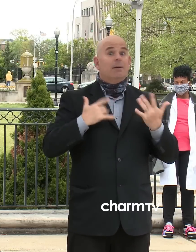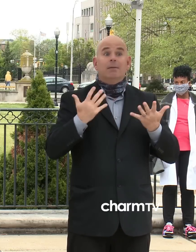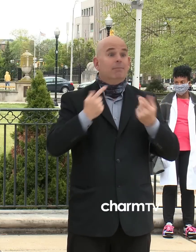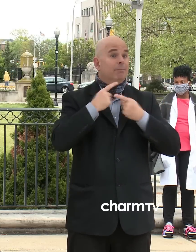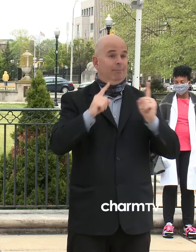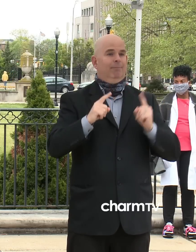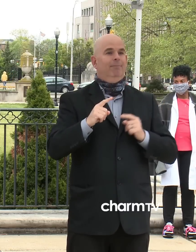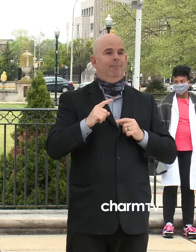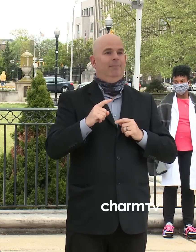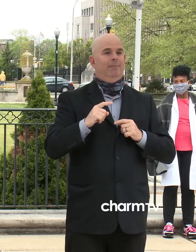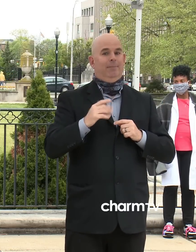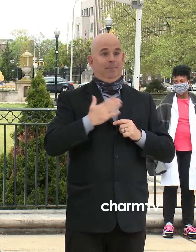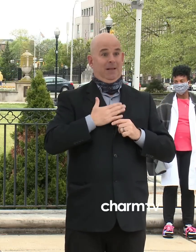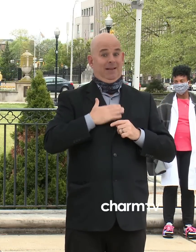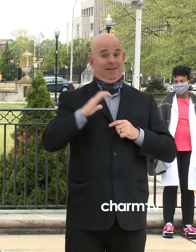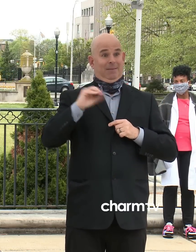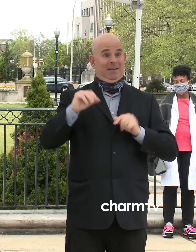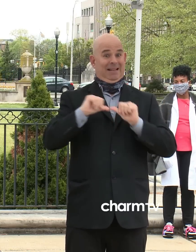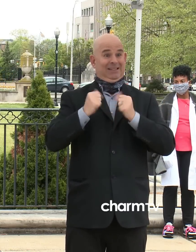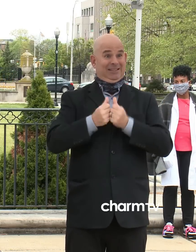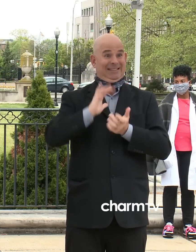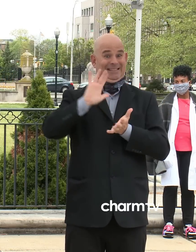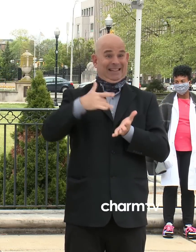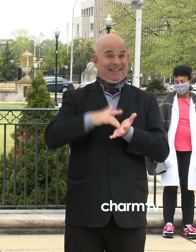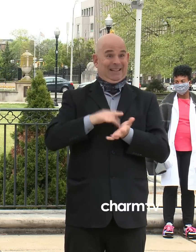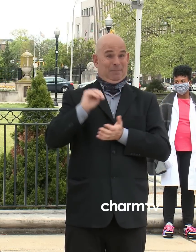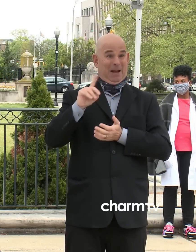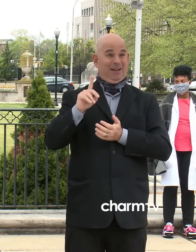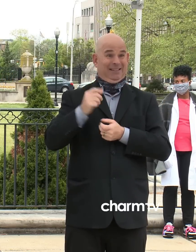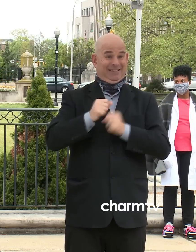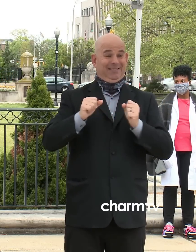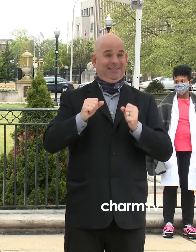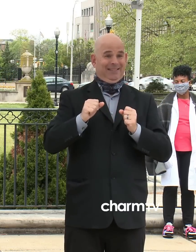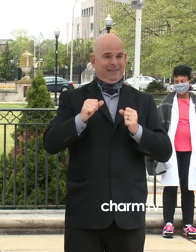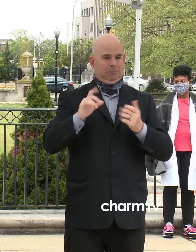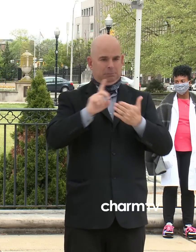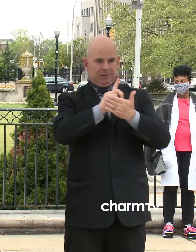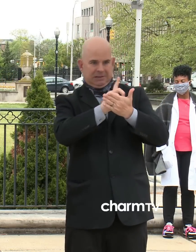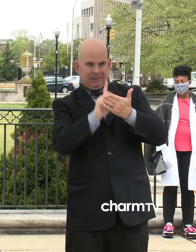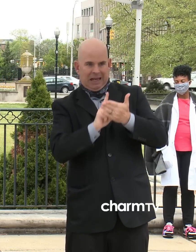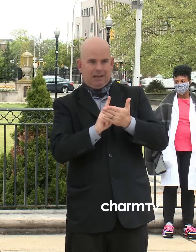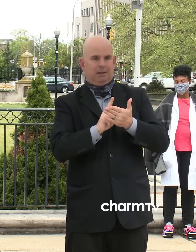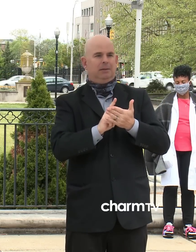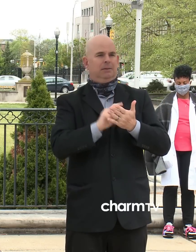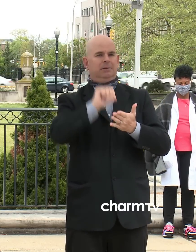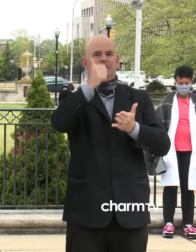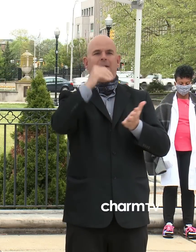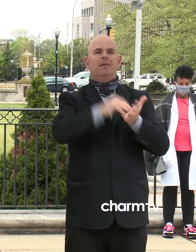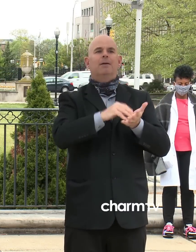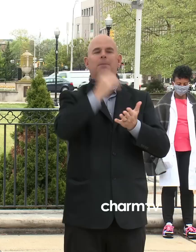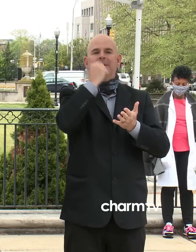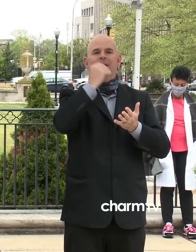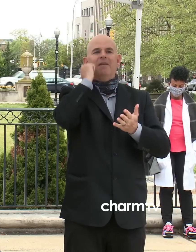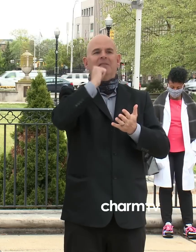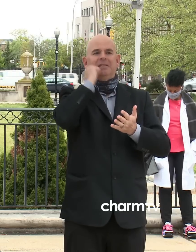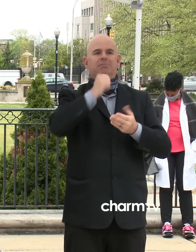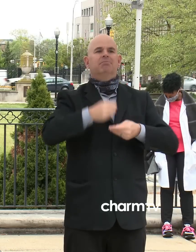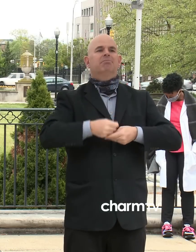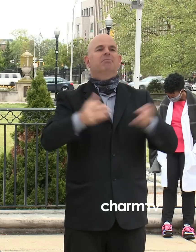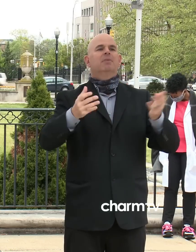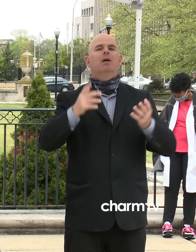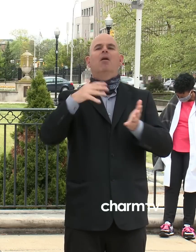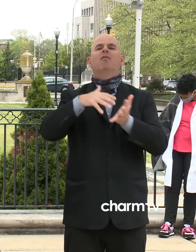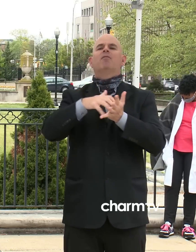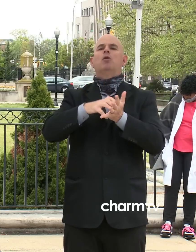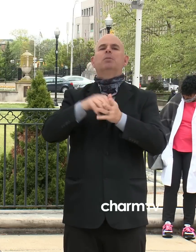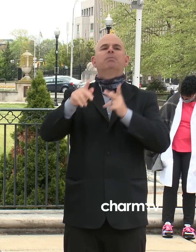Maryland, largest feeding operation to this date, designed to provide 10,000 meals per day to the most vulnerable citizens of